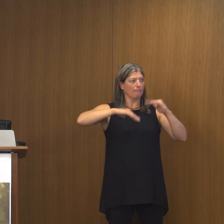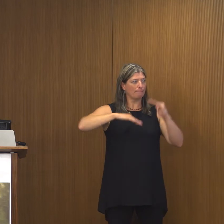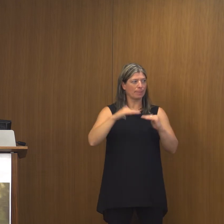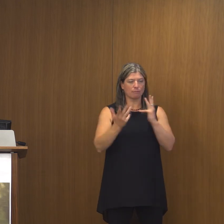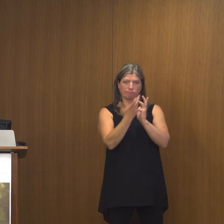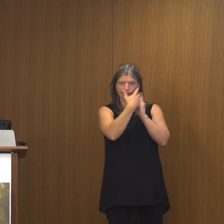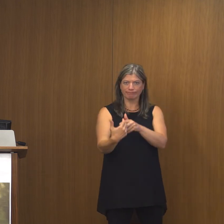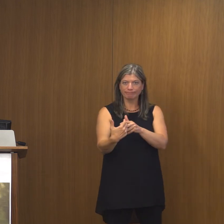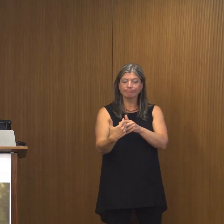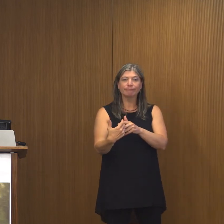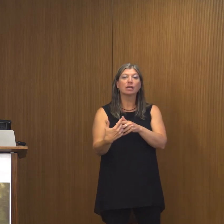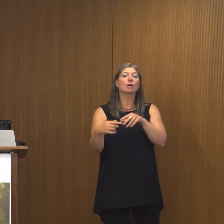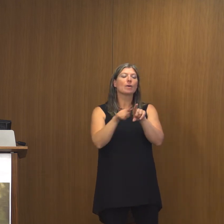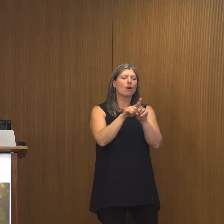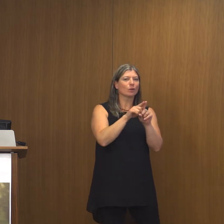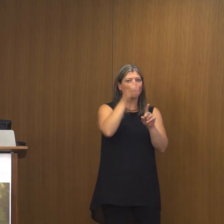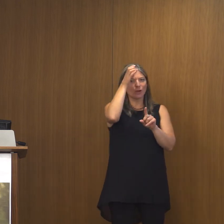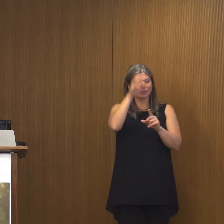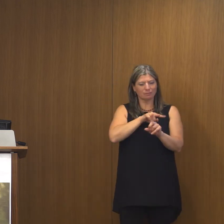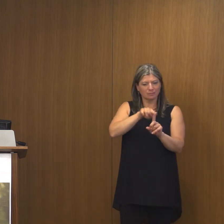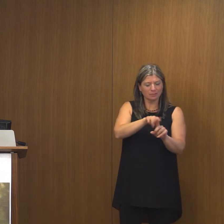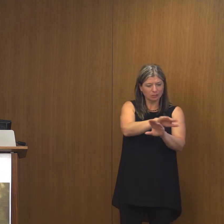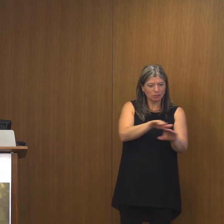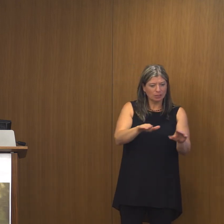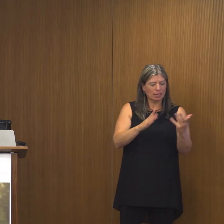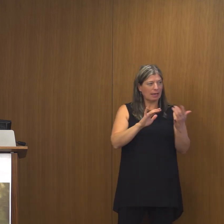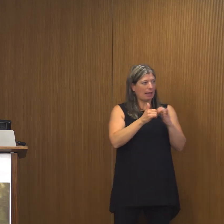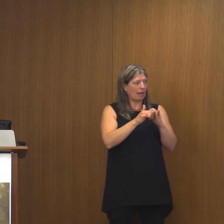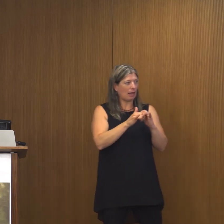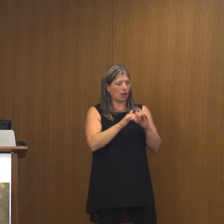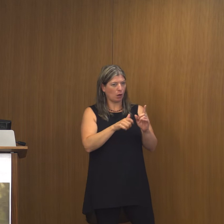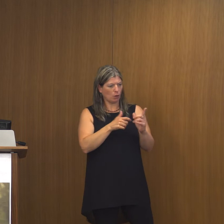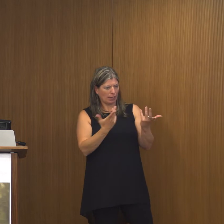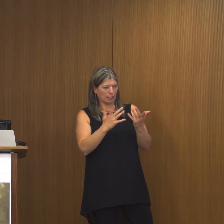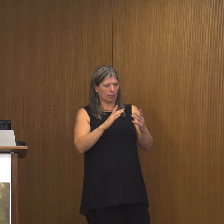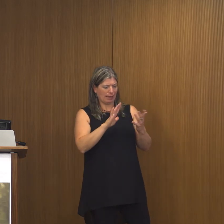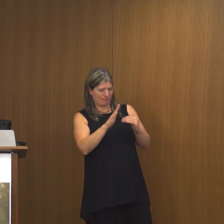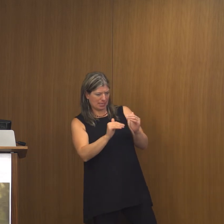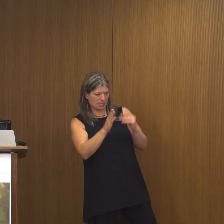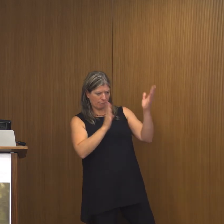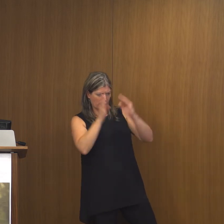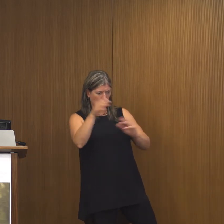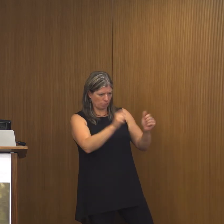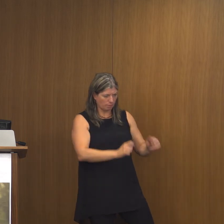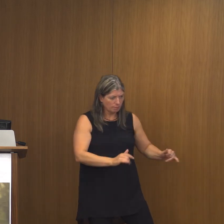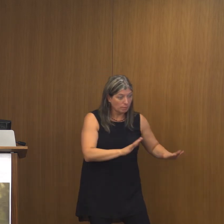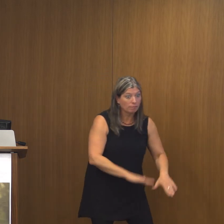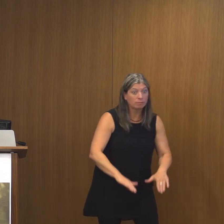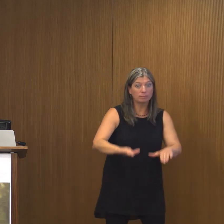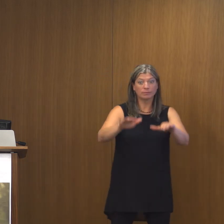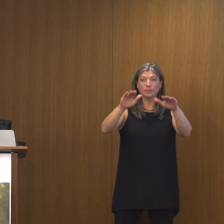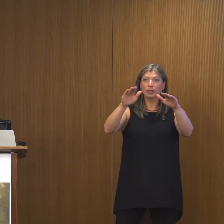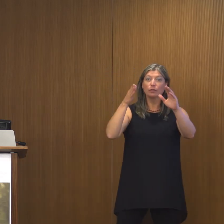citizenship, and that's particularly interesting for children, and when you're thinking of building self-advocacy or how do you build the future that we talk so much,